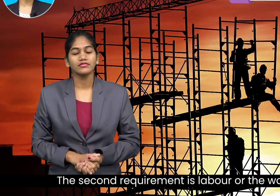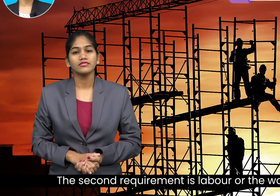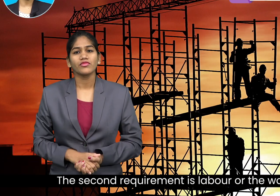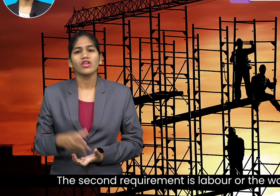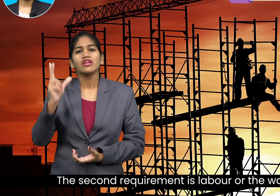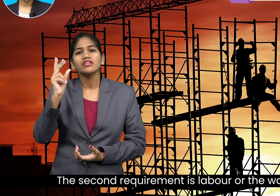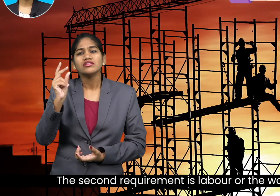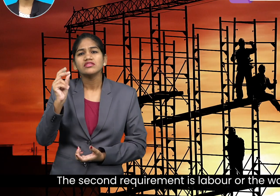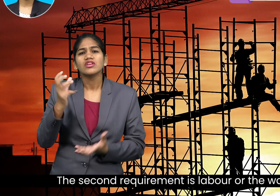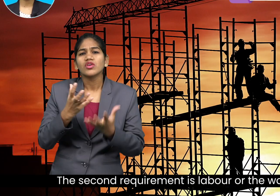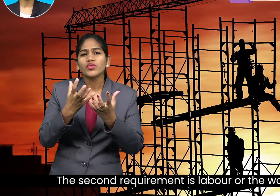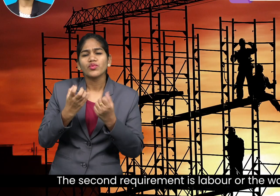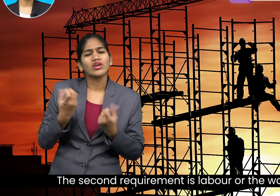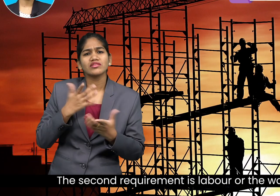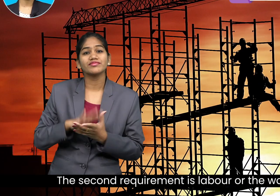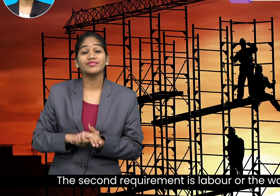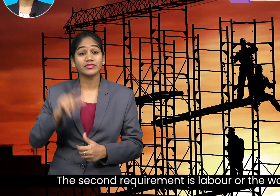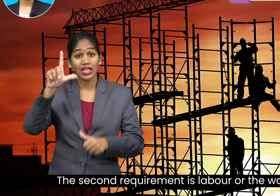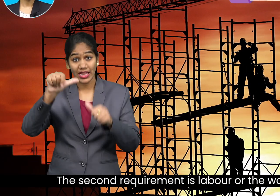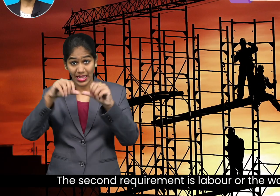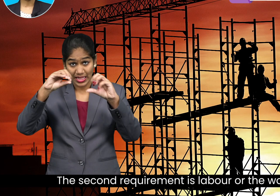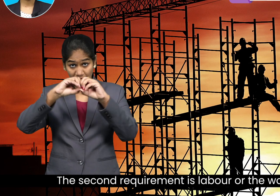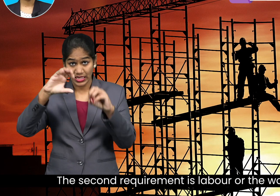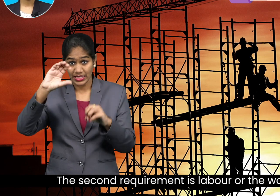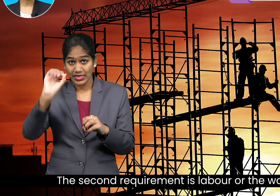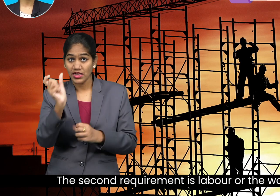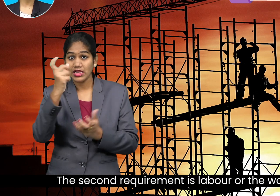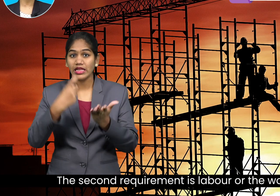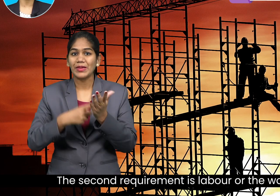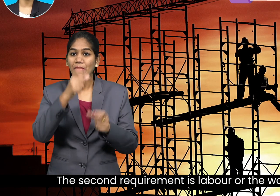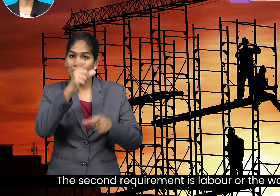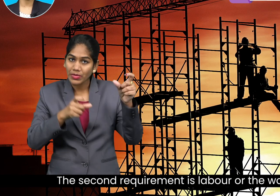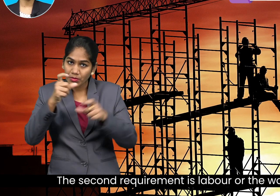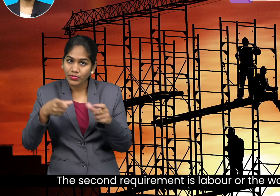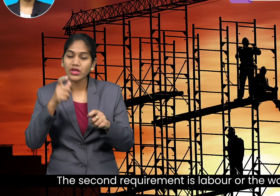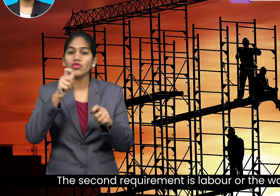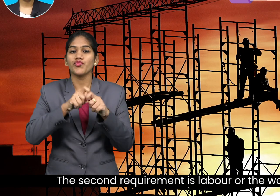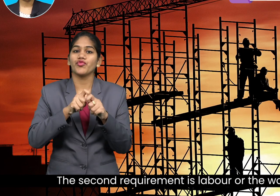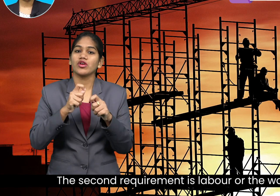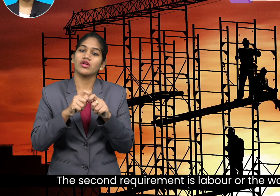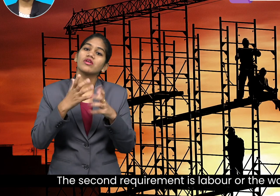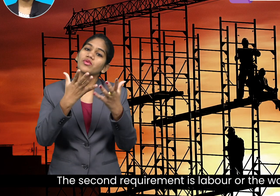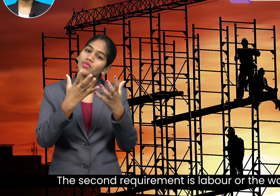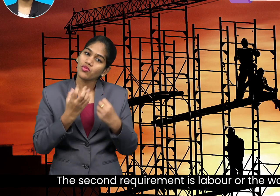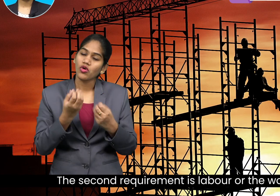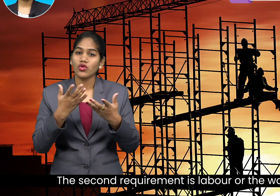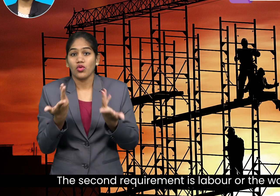The second requirement is labor or the working force.